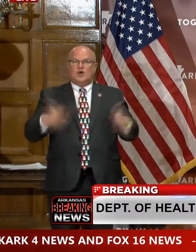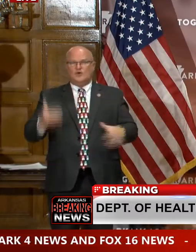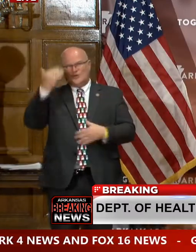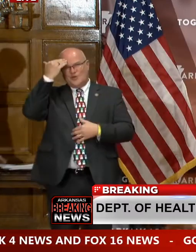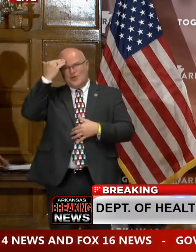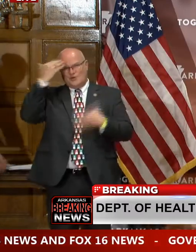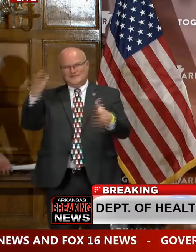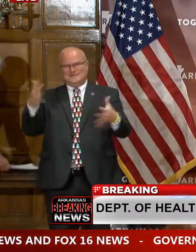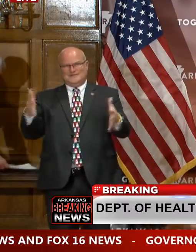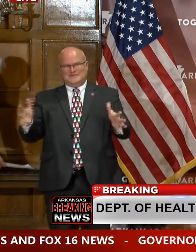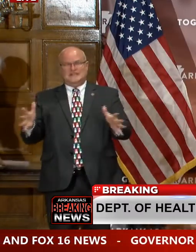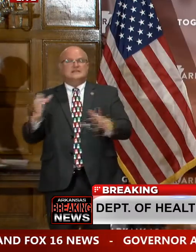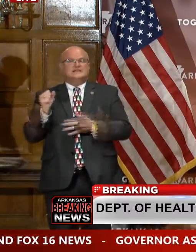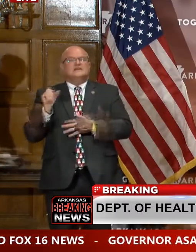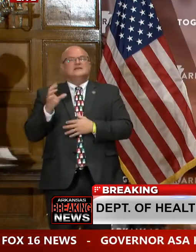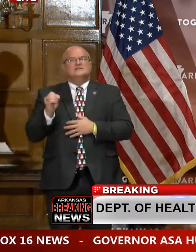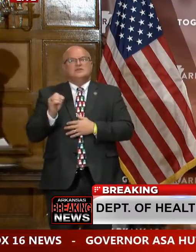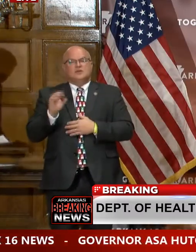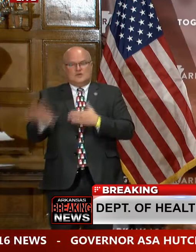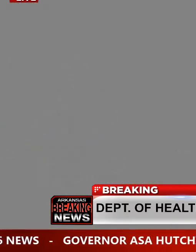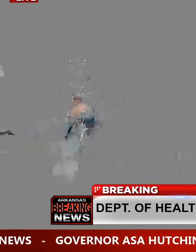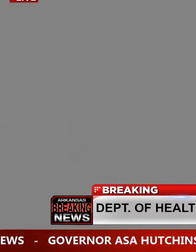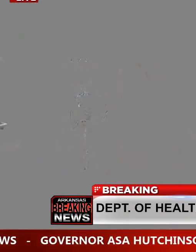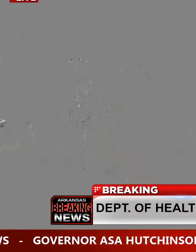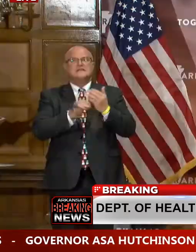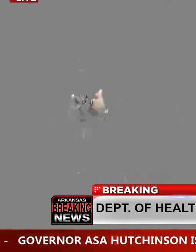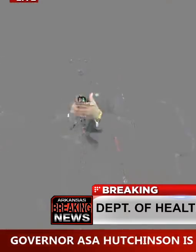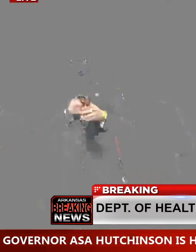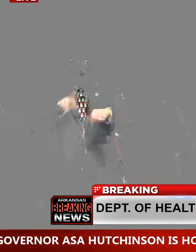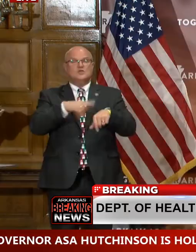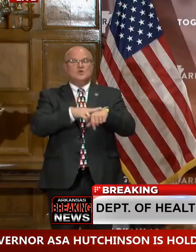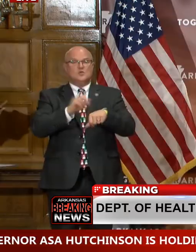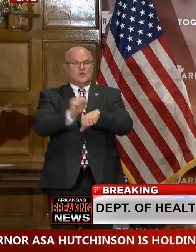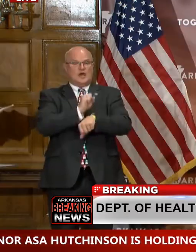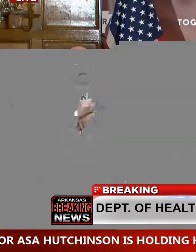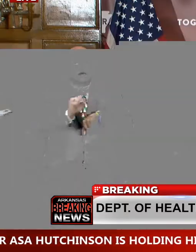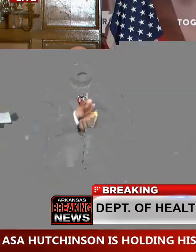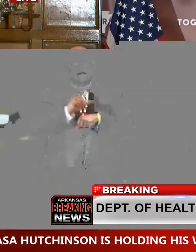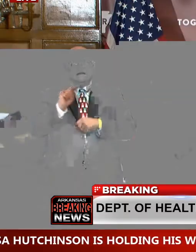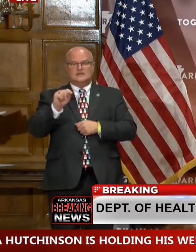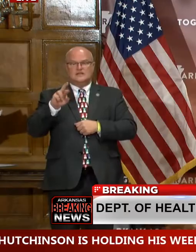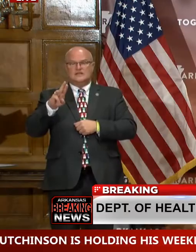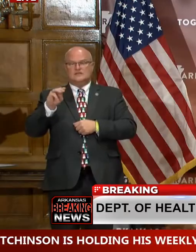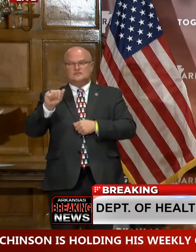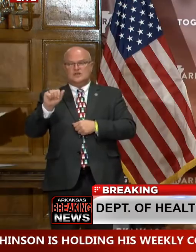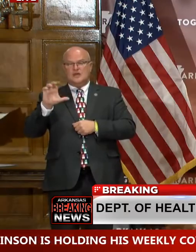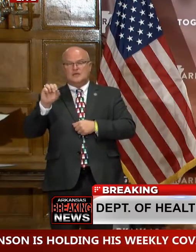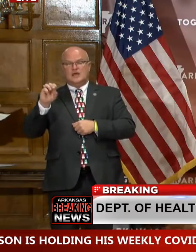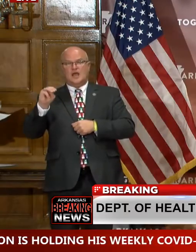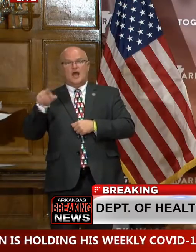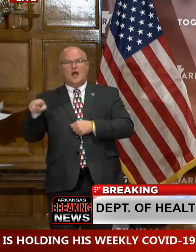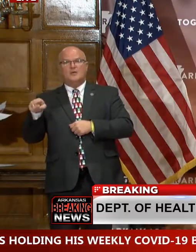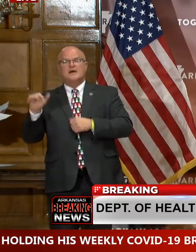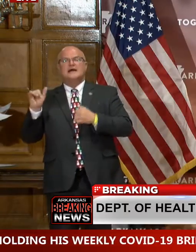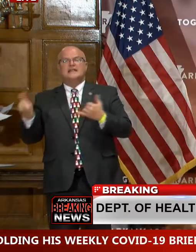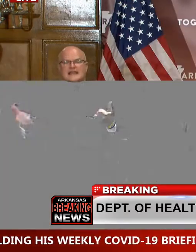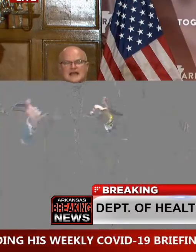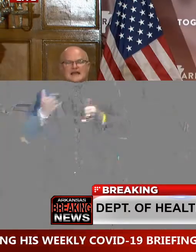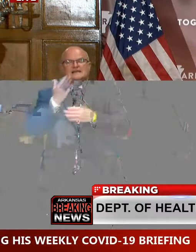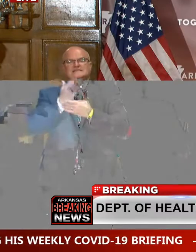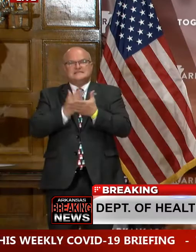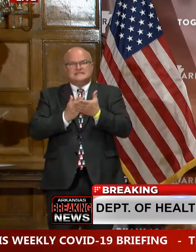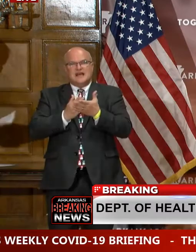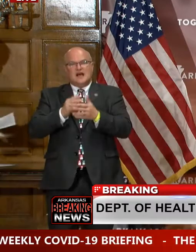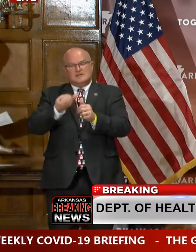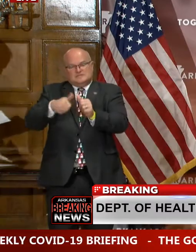know how to do. So in addition to the normal operators at TraumaCom who will be answering the phones, we have a set of clinicians behind